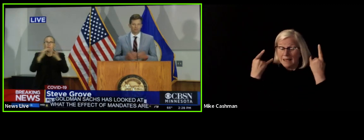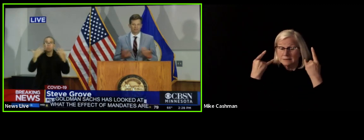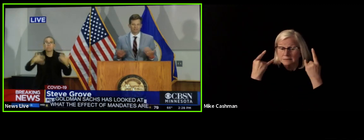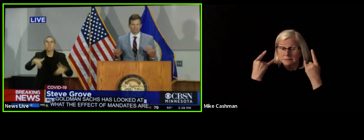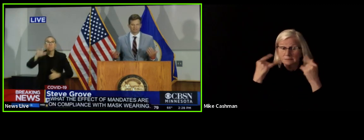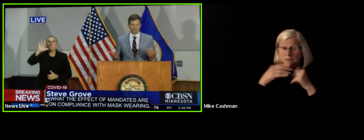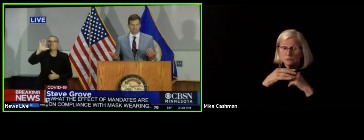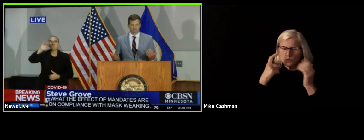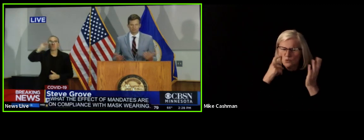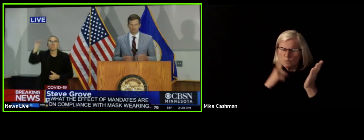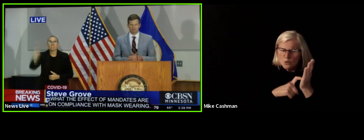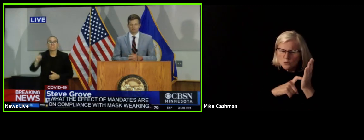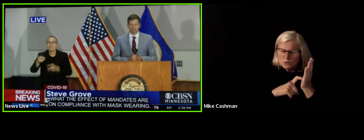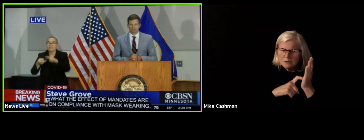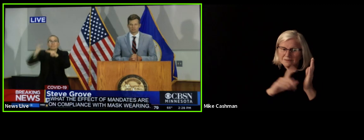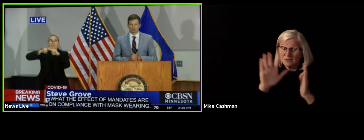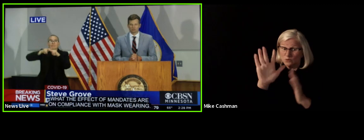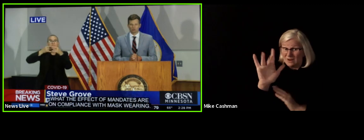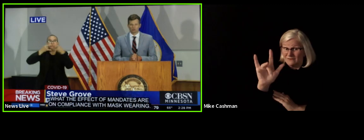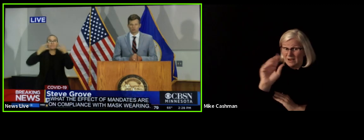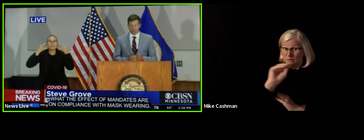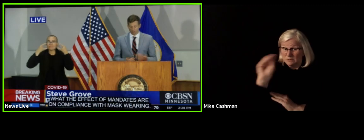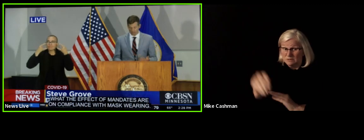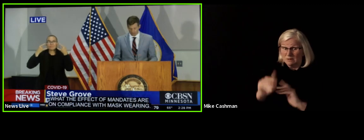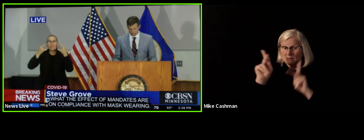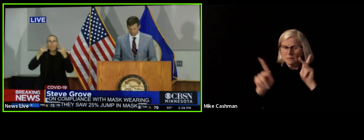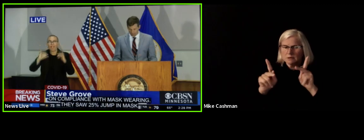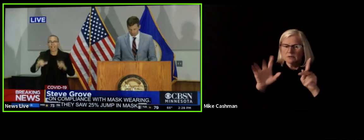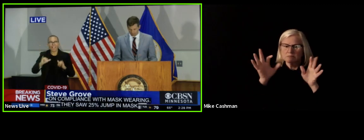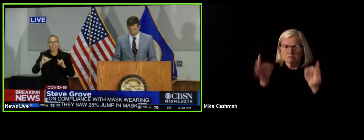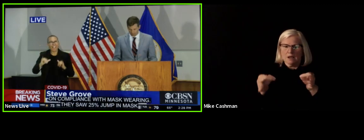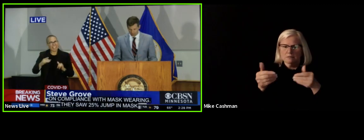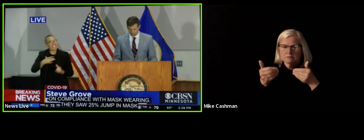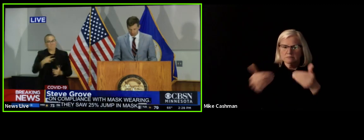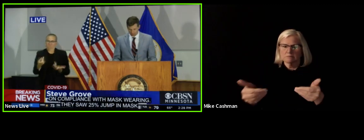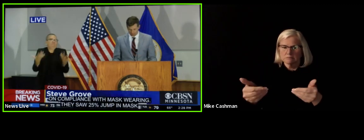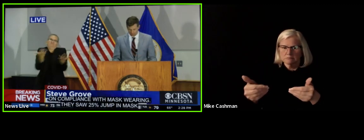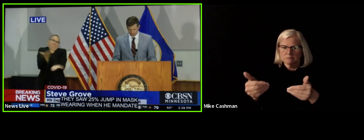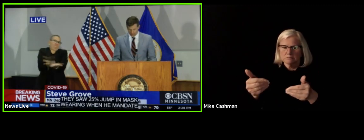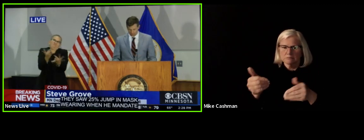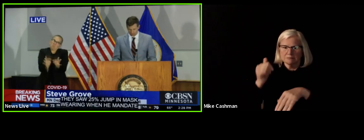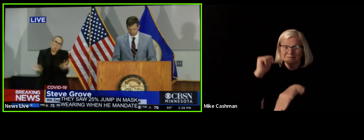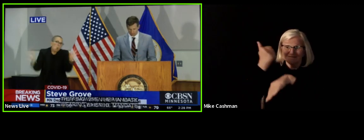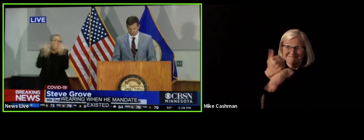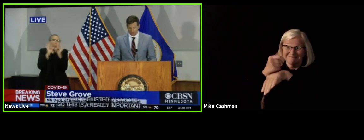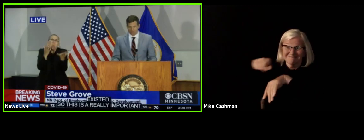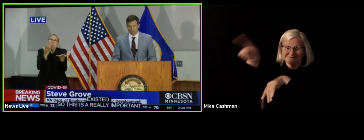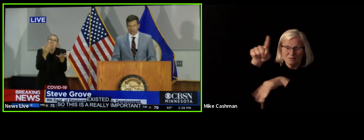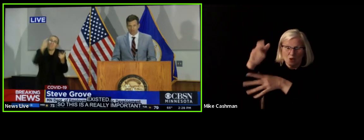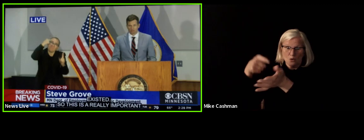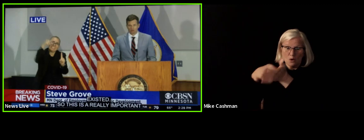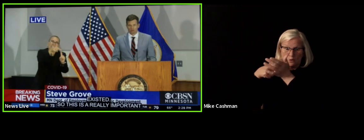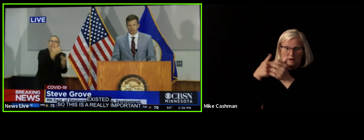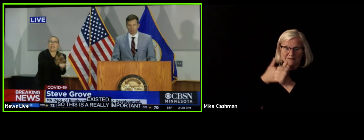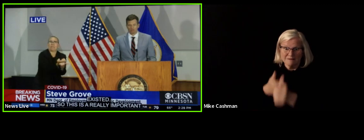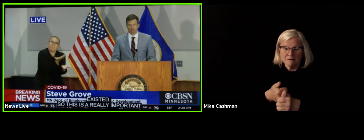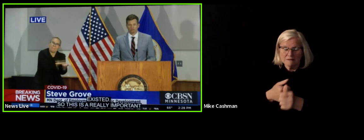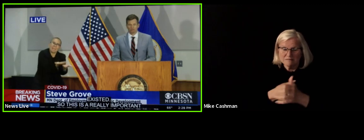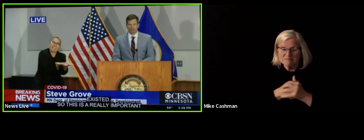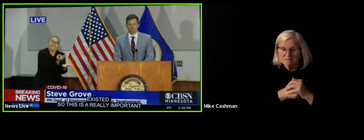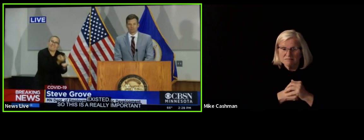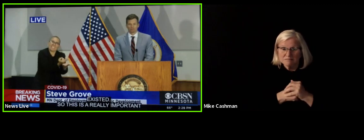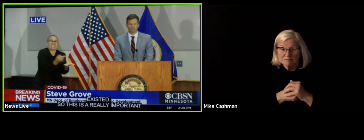when a mandate existed. So this is a really important move we want to make, and it's an important economic one too. That same study showed that mask wearing can prevent